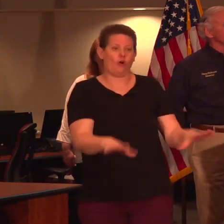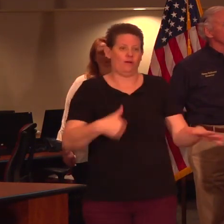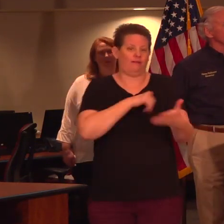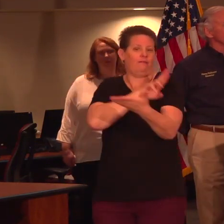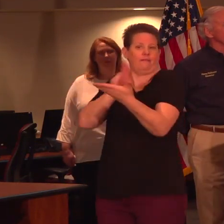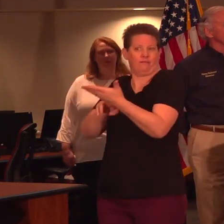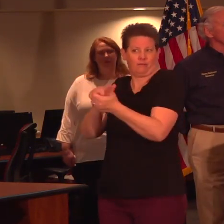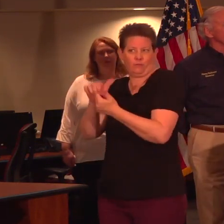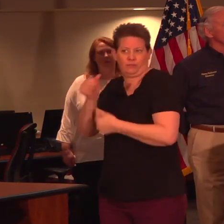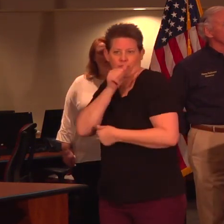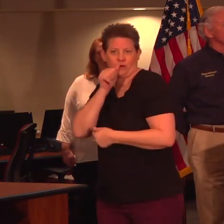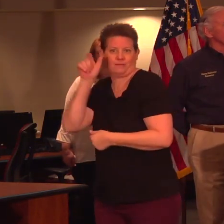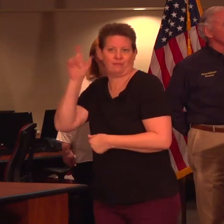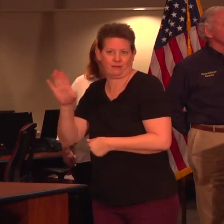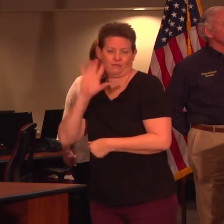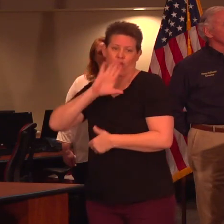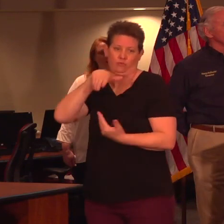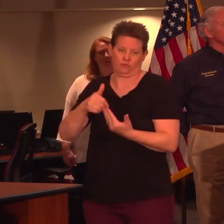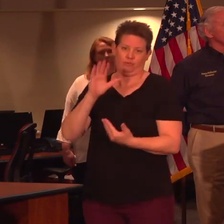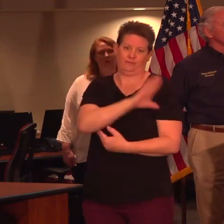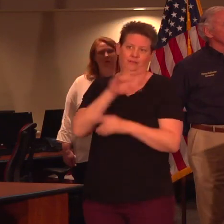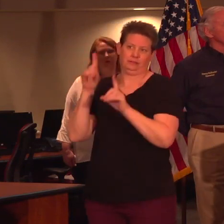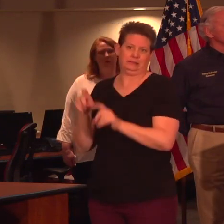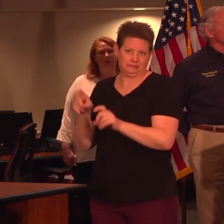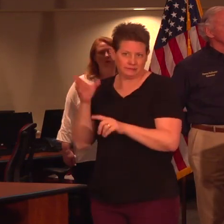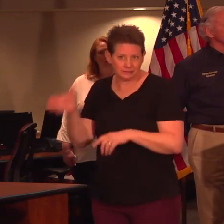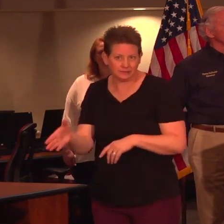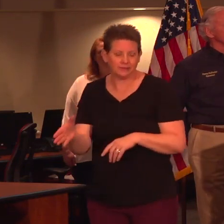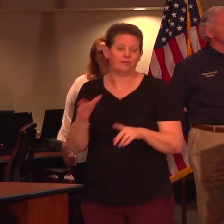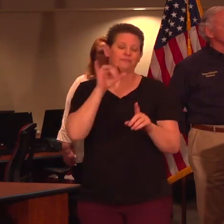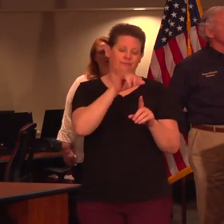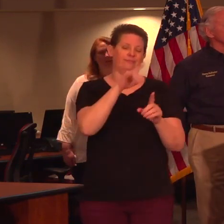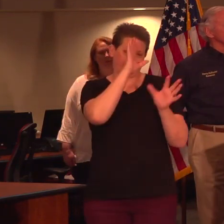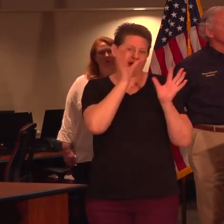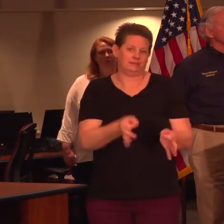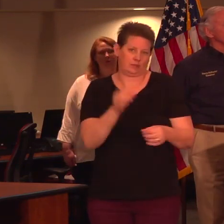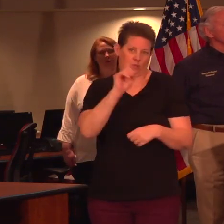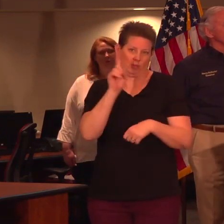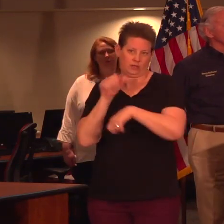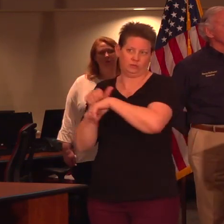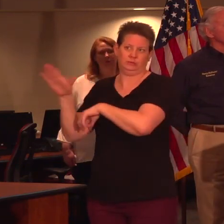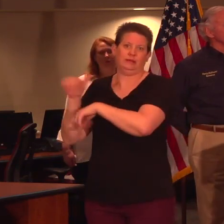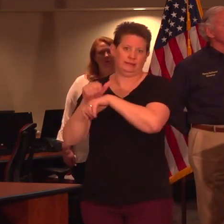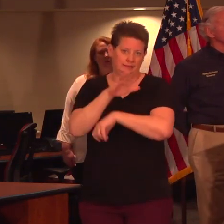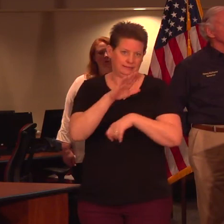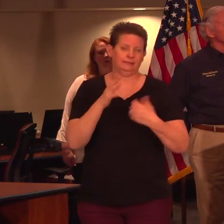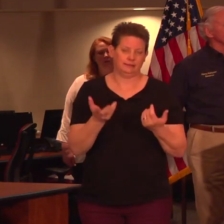private labs to do their testing. And so they make the choice as to where it